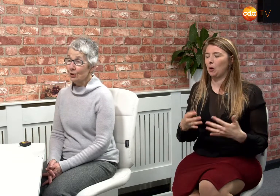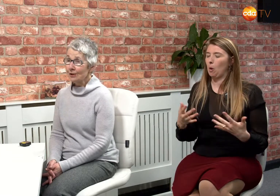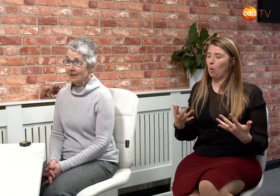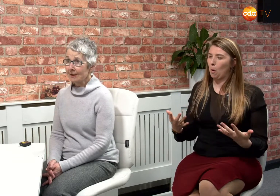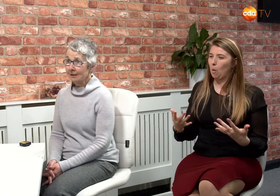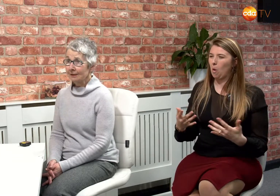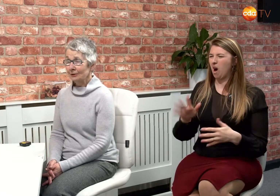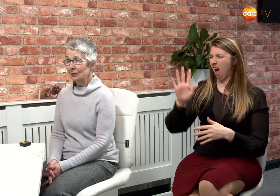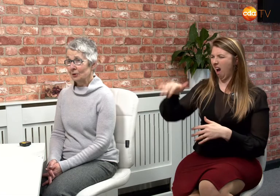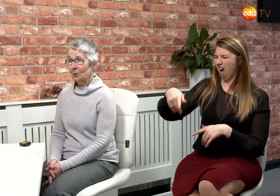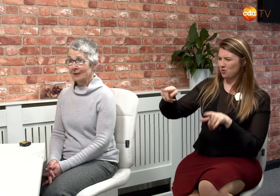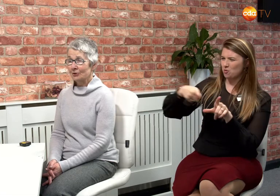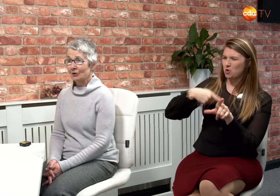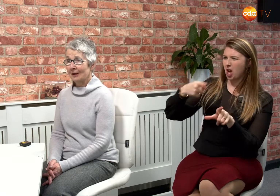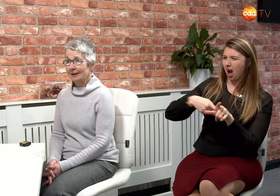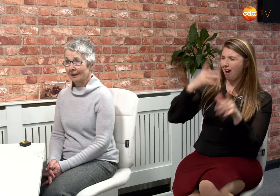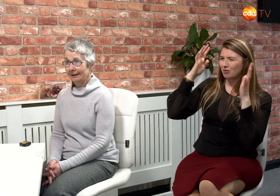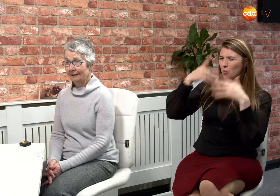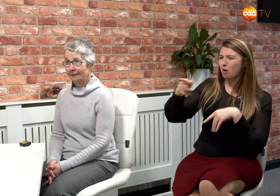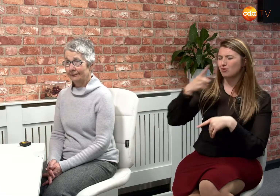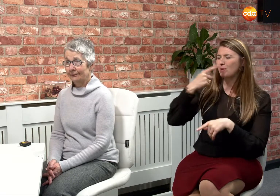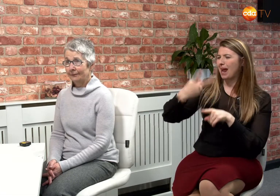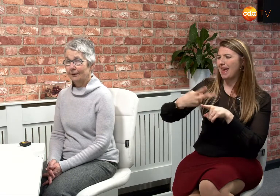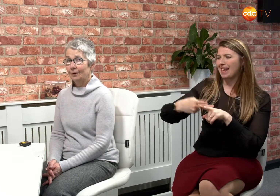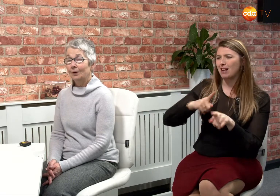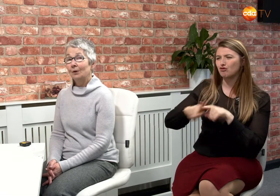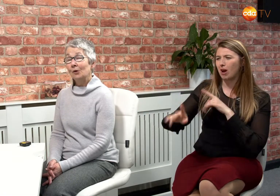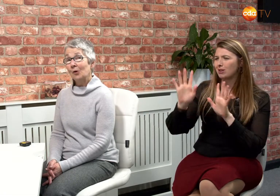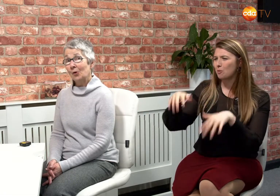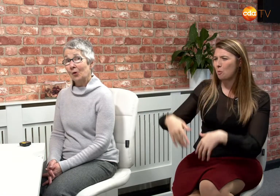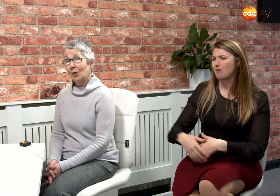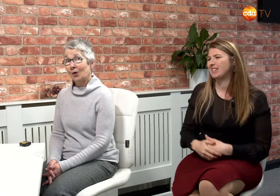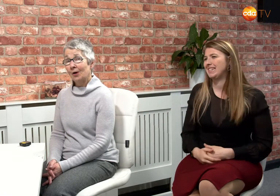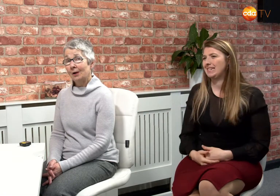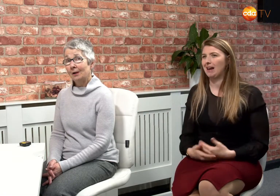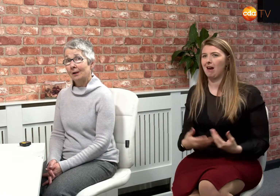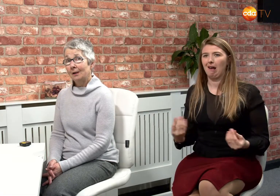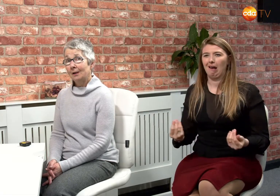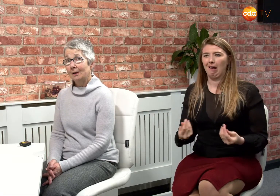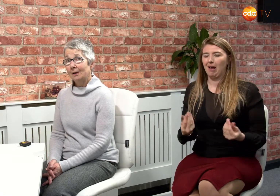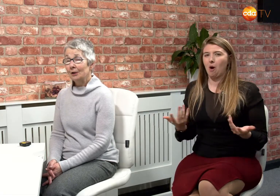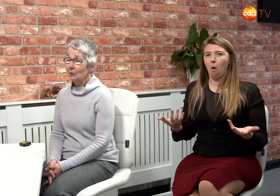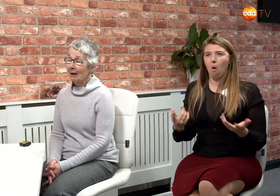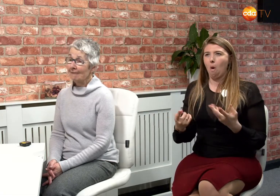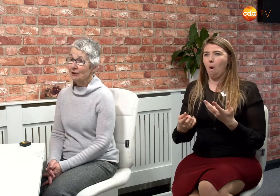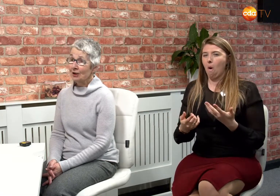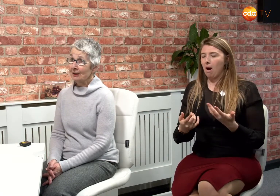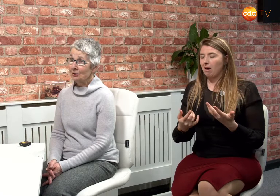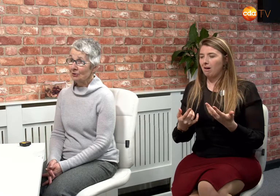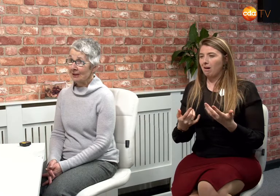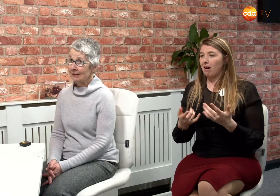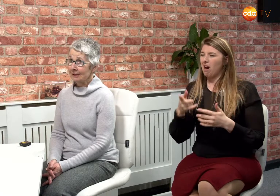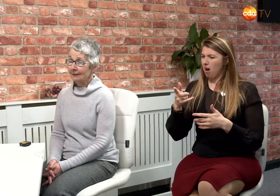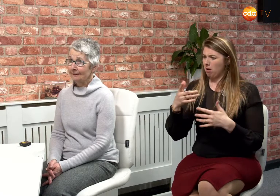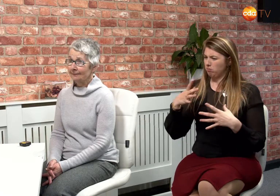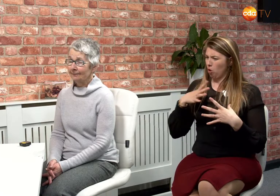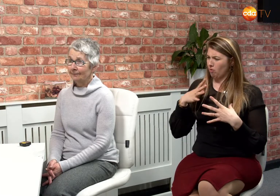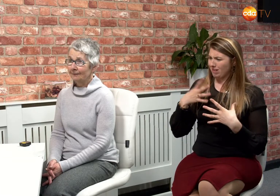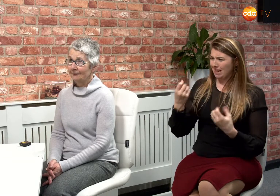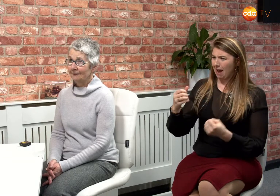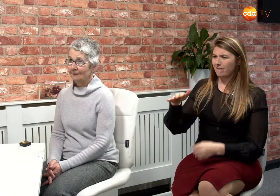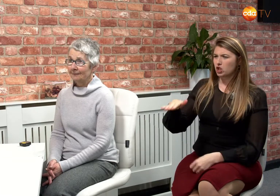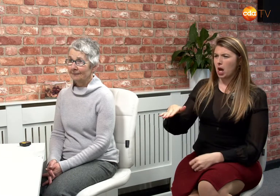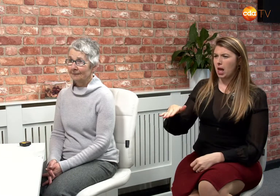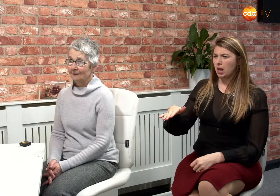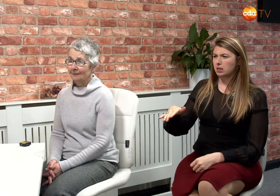Or you're young, you can always try again. Or you have a child already.